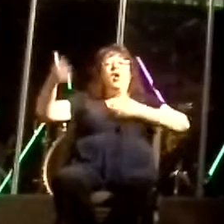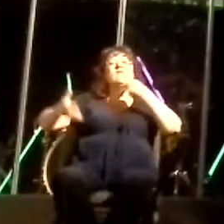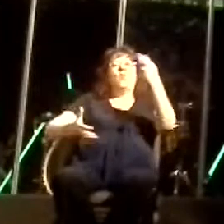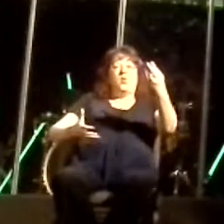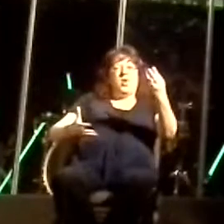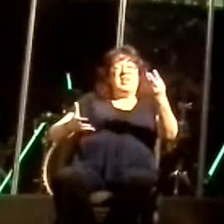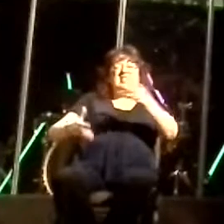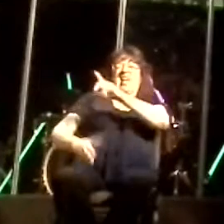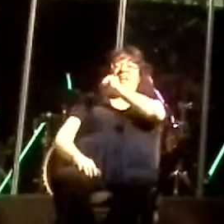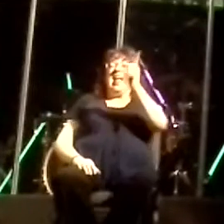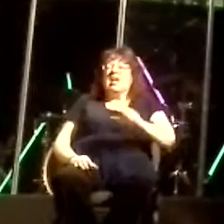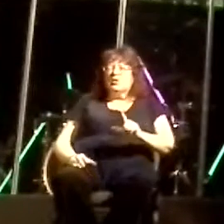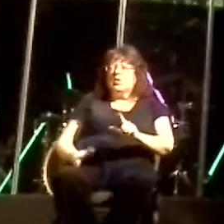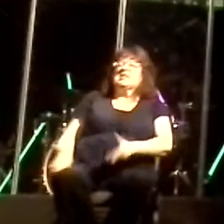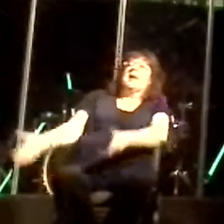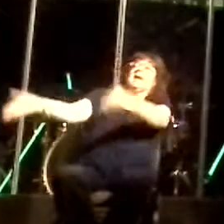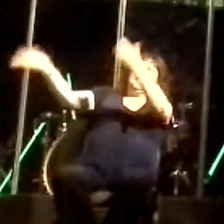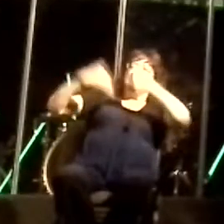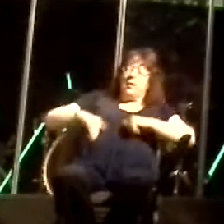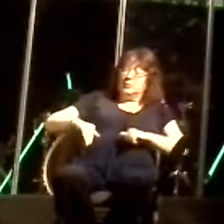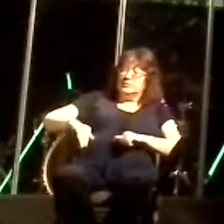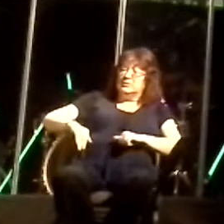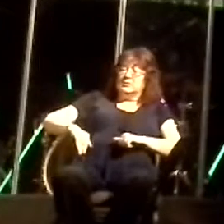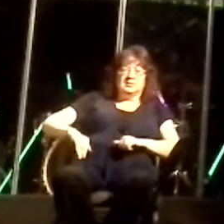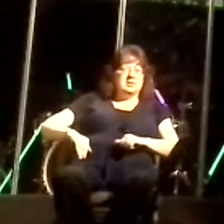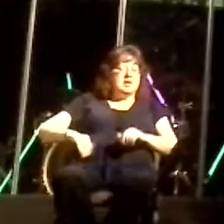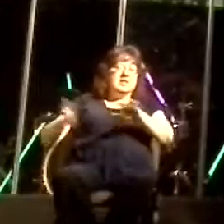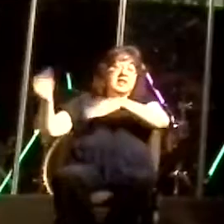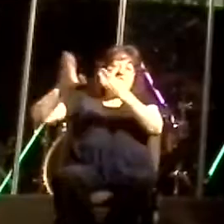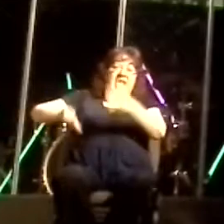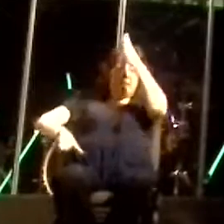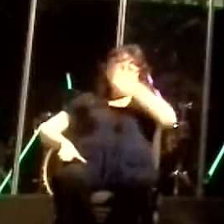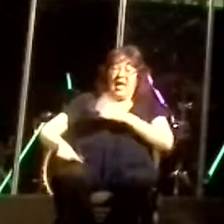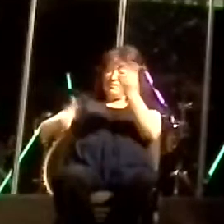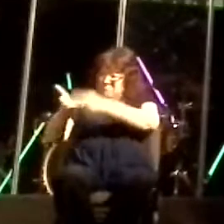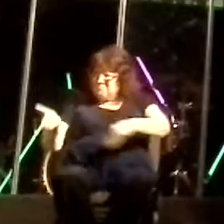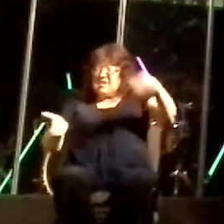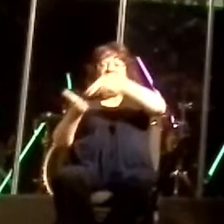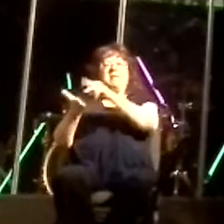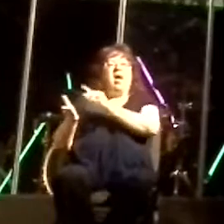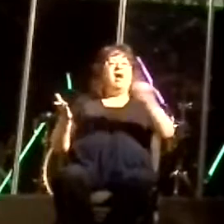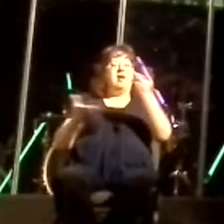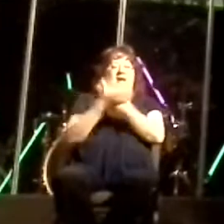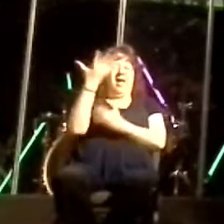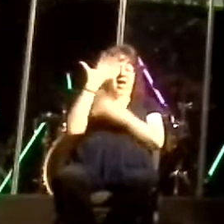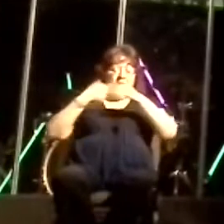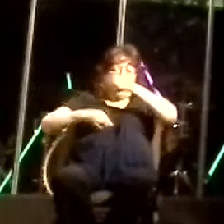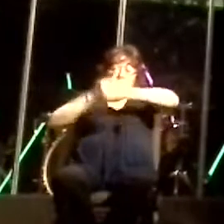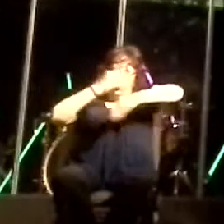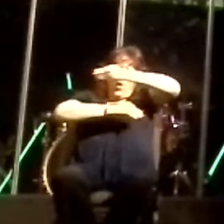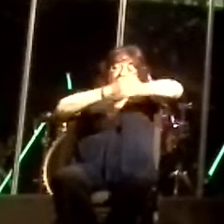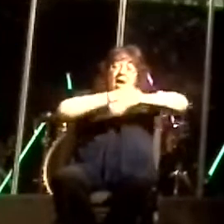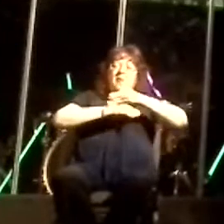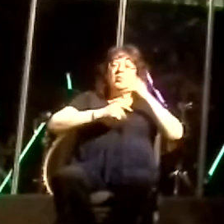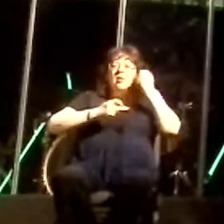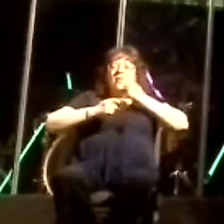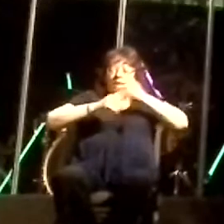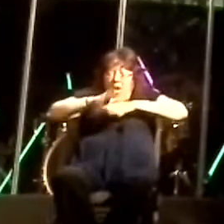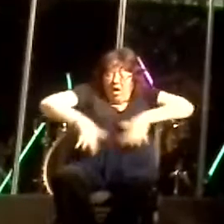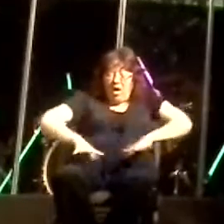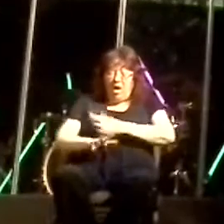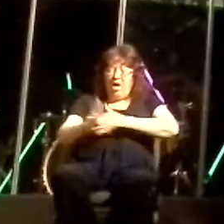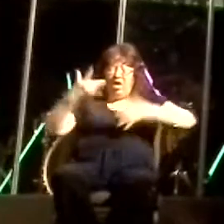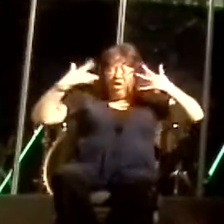voice, Lazarus, come out! And the dead man came out, hands and feet wrapped with strips of linen,